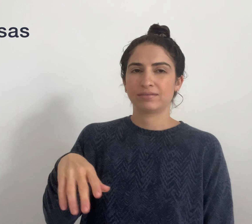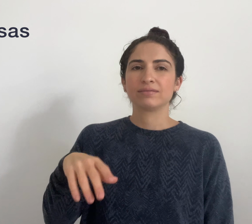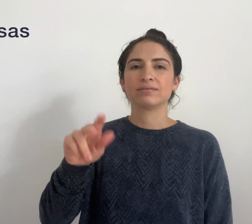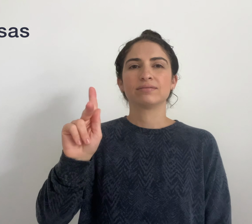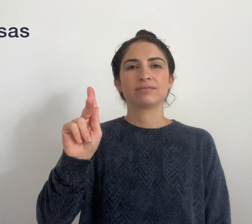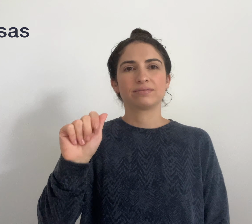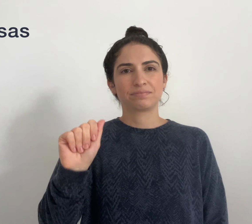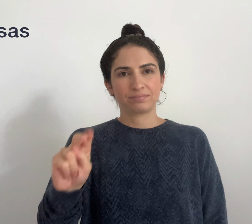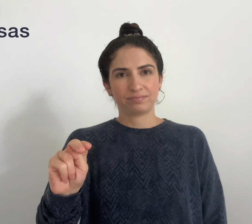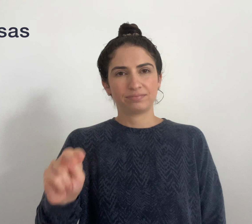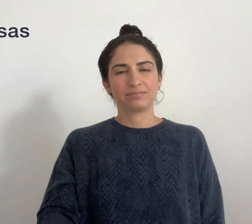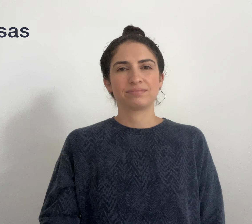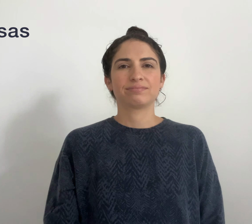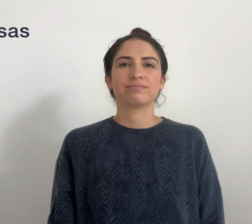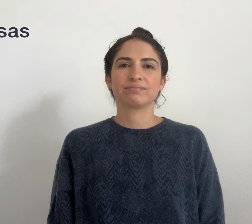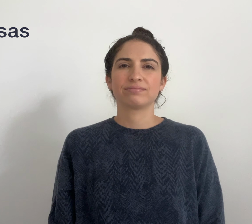KAN. Kansas.